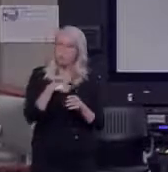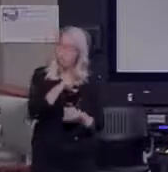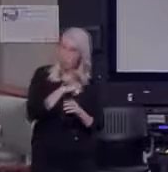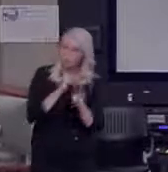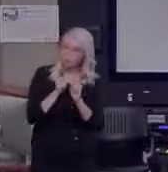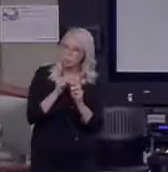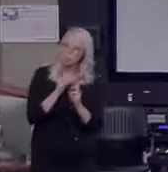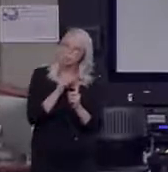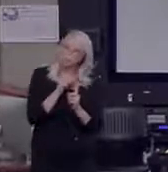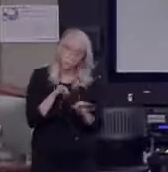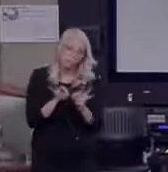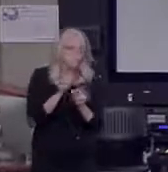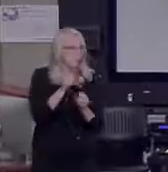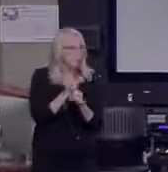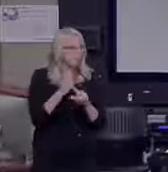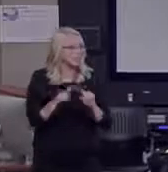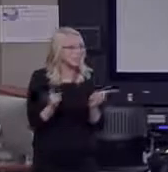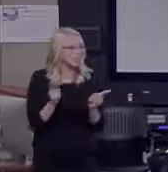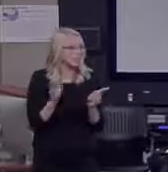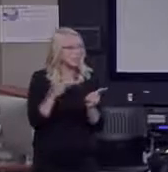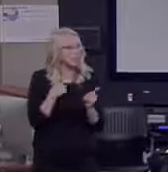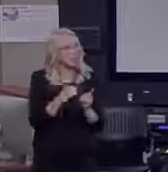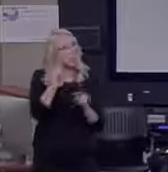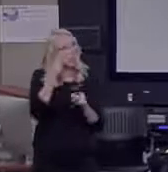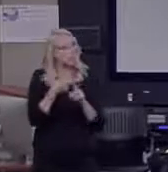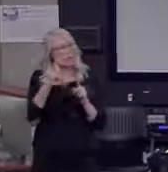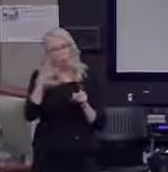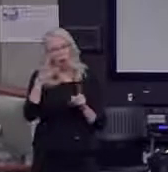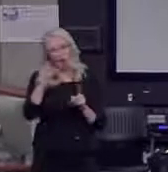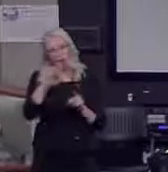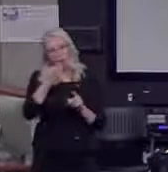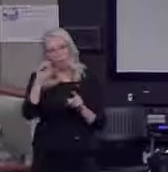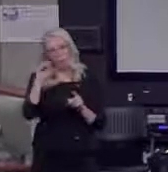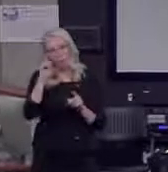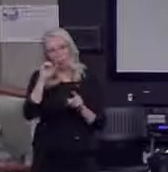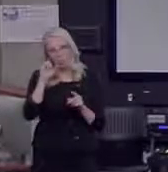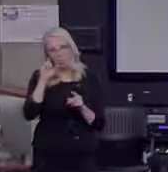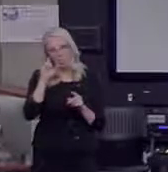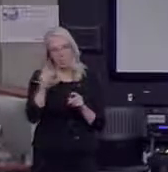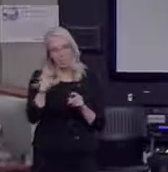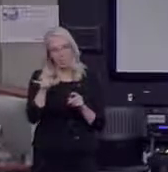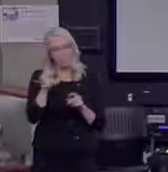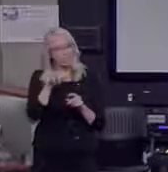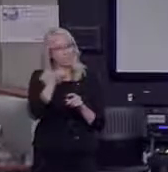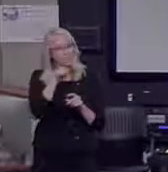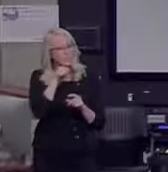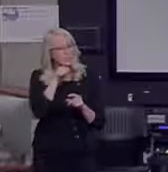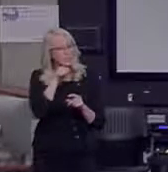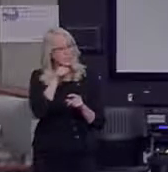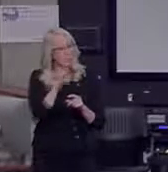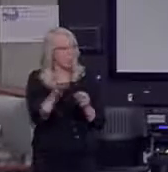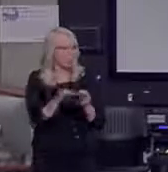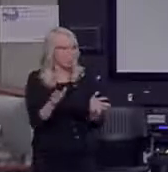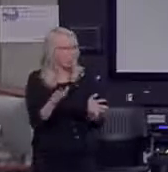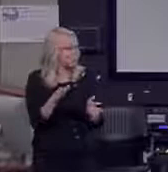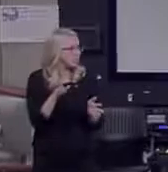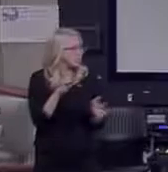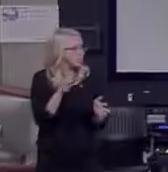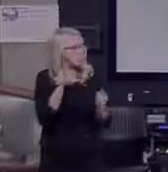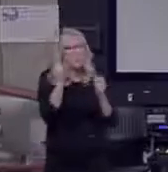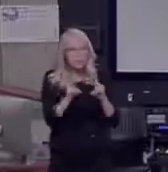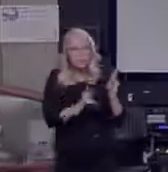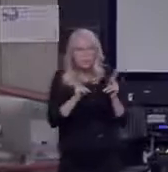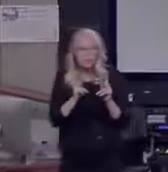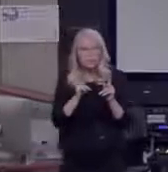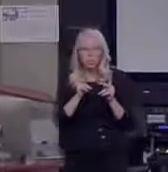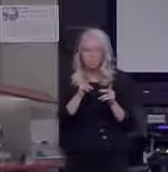difference. And we also know from Hart and Risley that a lot, you ready? We're going to act this out? We're going to act this out. That a lot of people